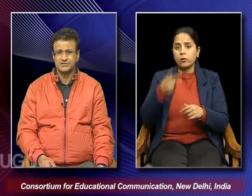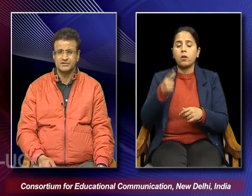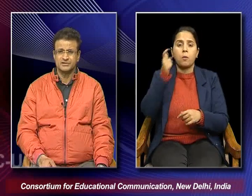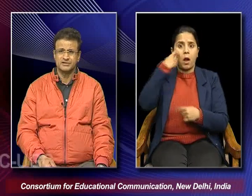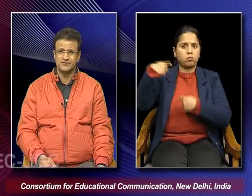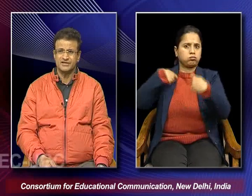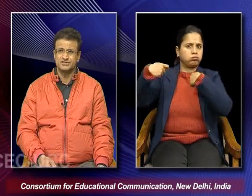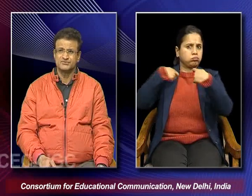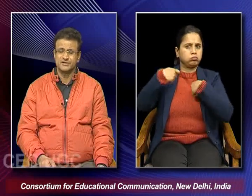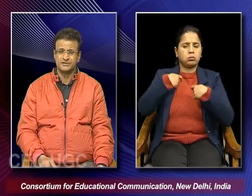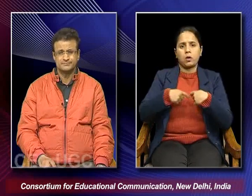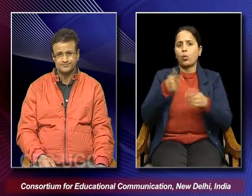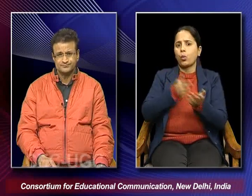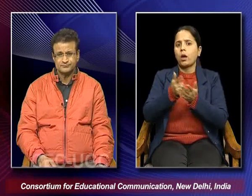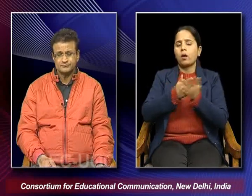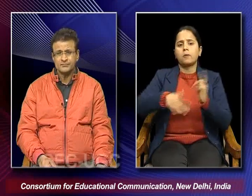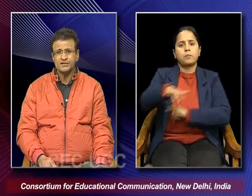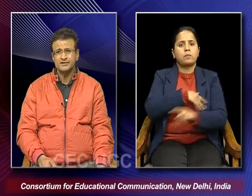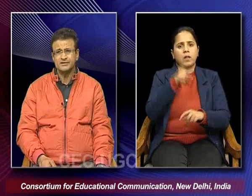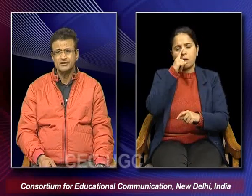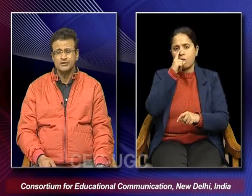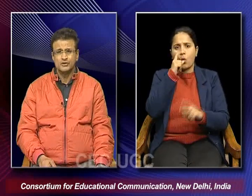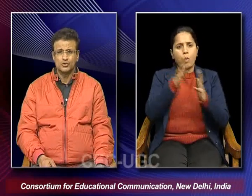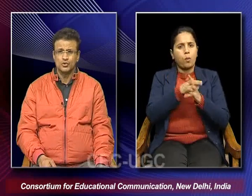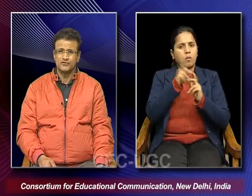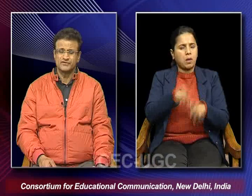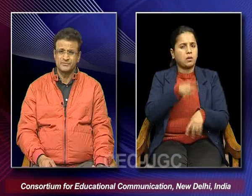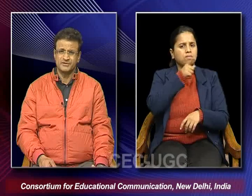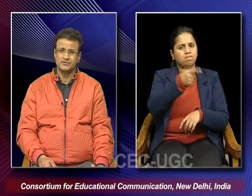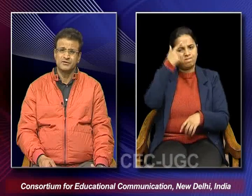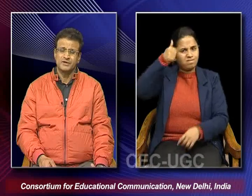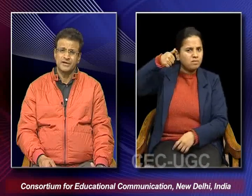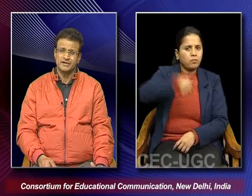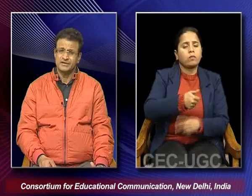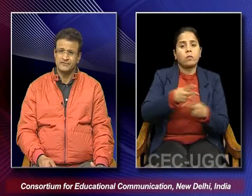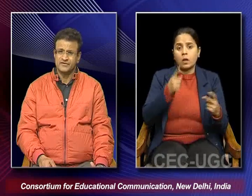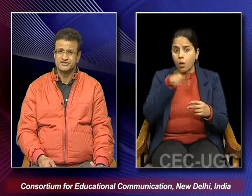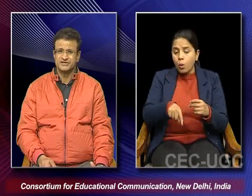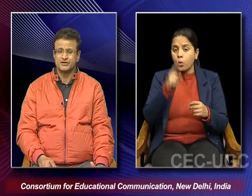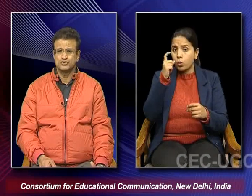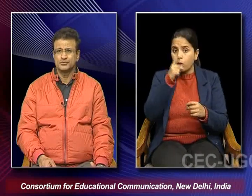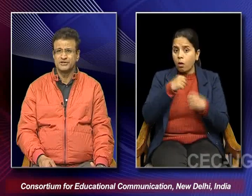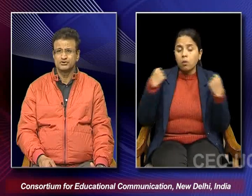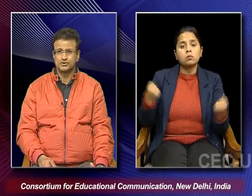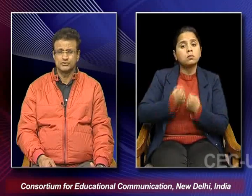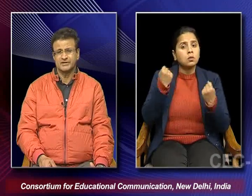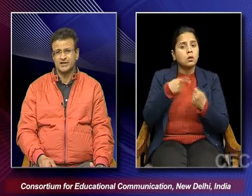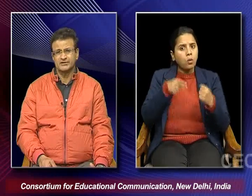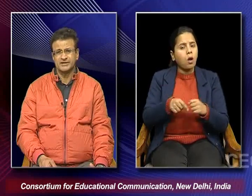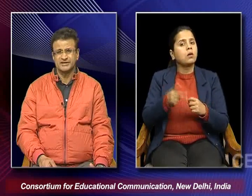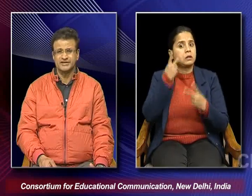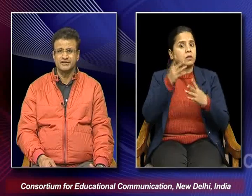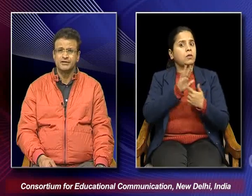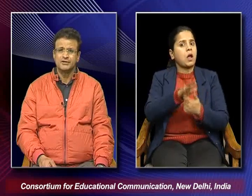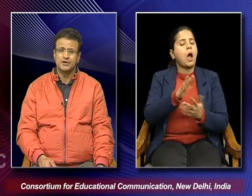domination in the village, where the role of the women and her efforts, they are also being shown, that how